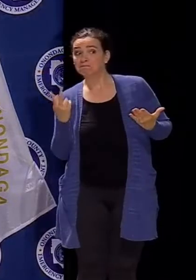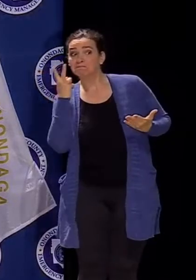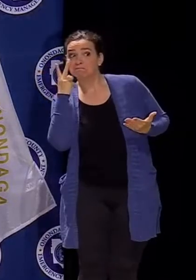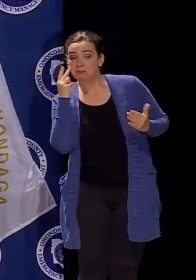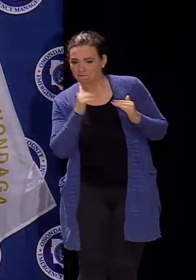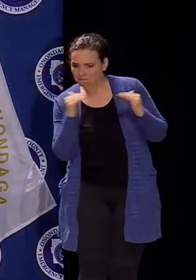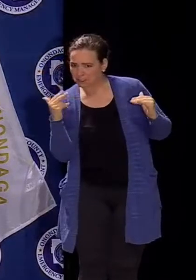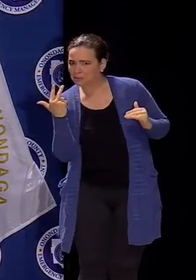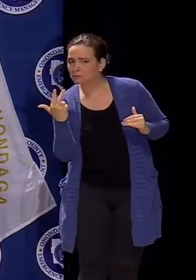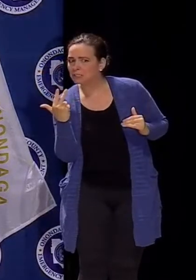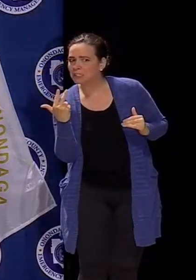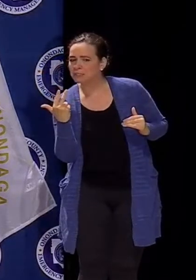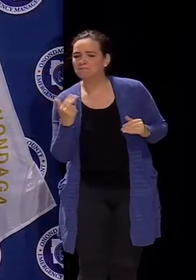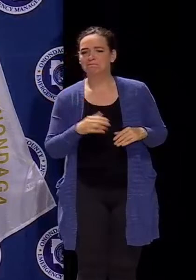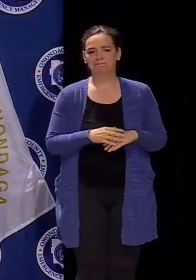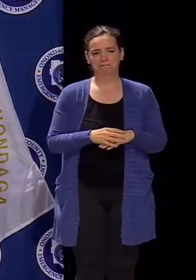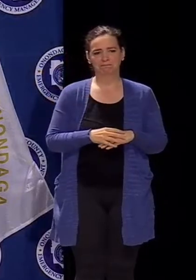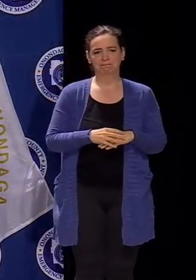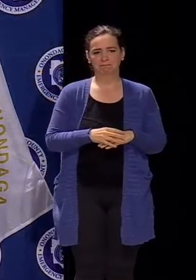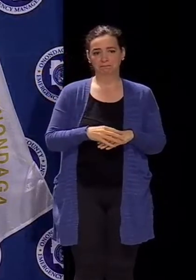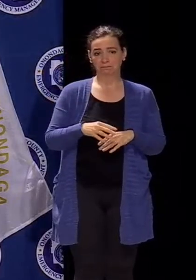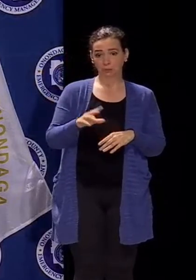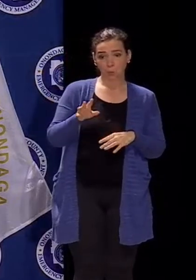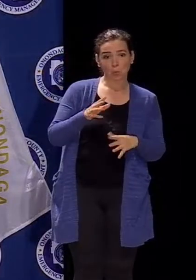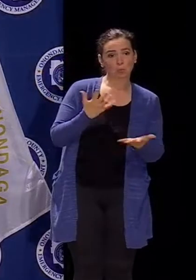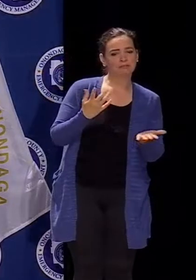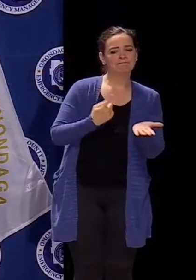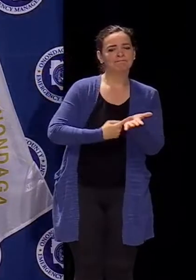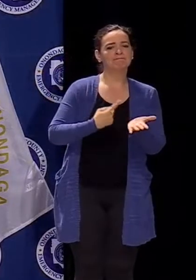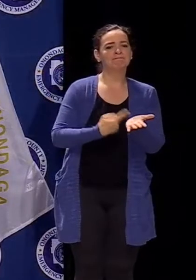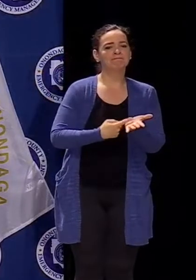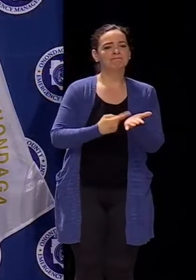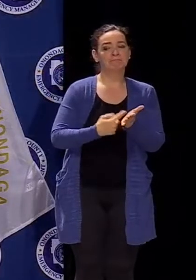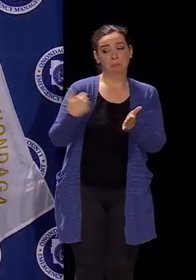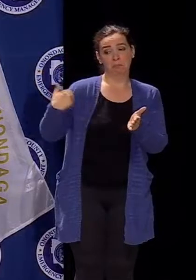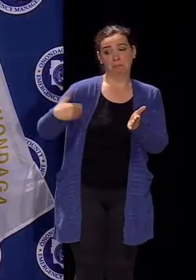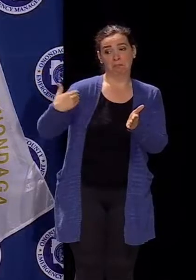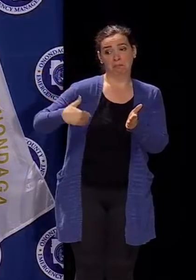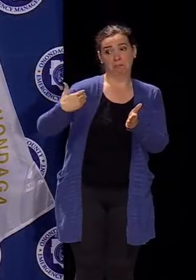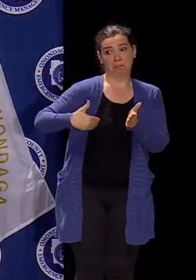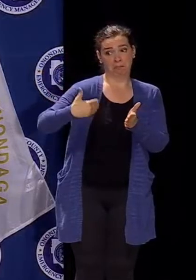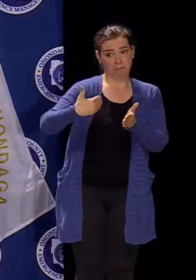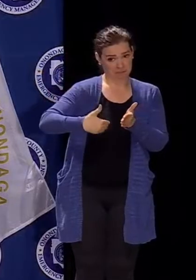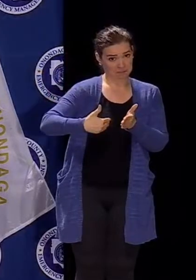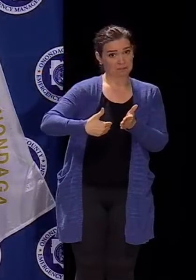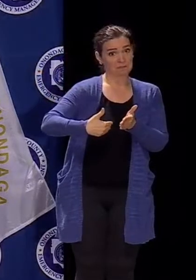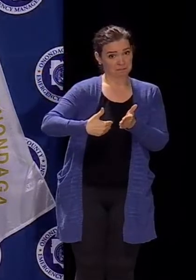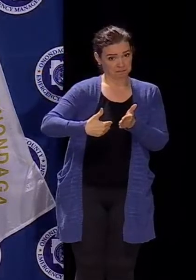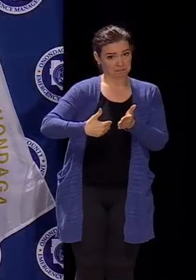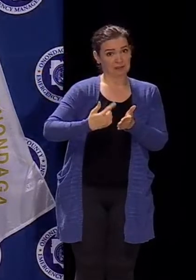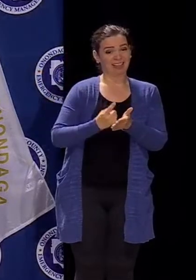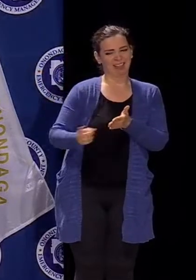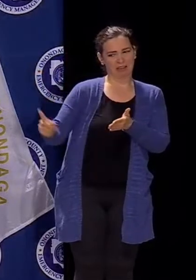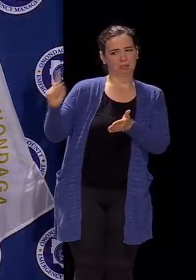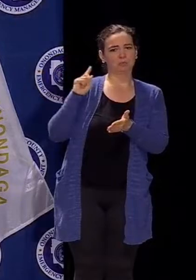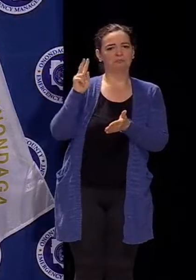tomorrow and Friday any of the actions from Friday and Saturday popping up in phase two. And then